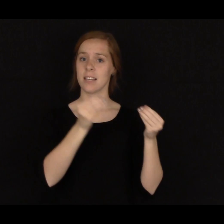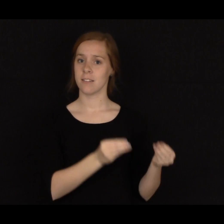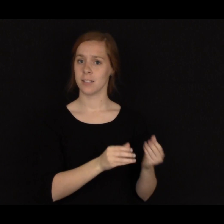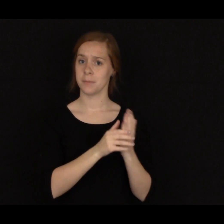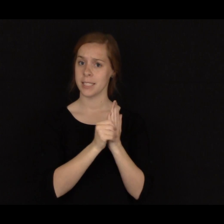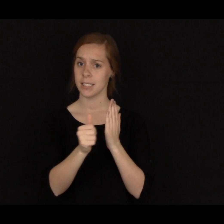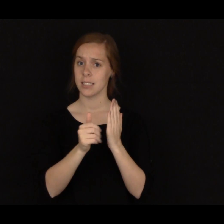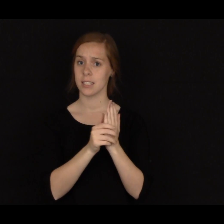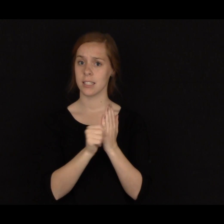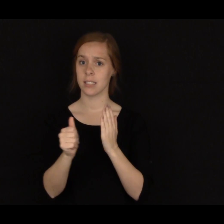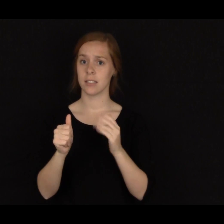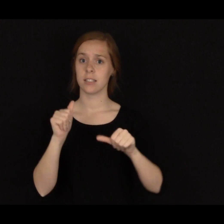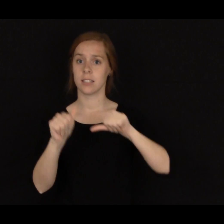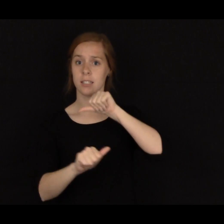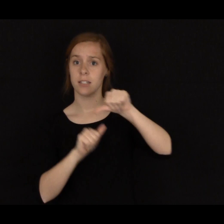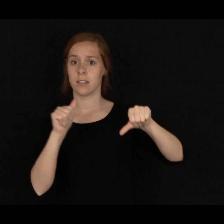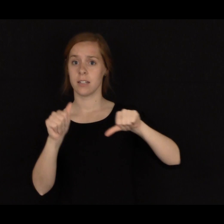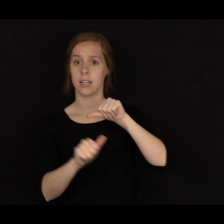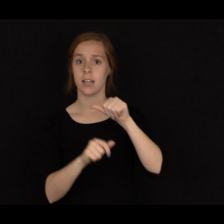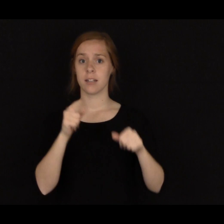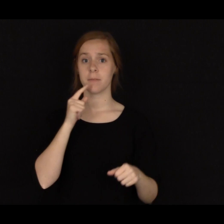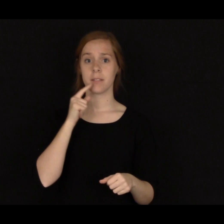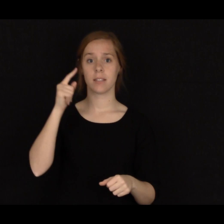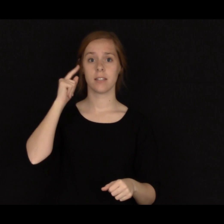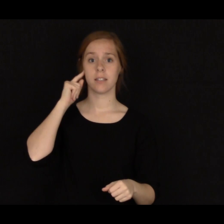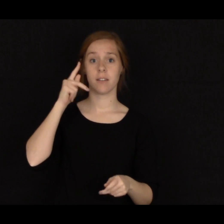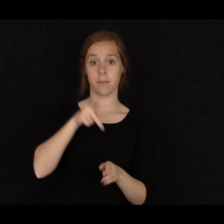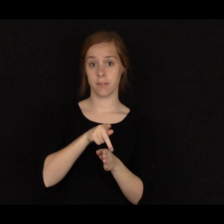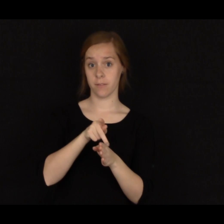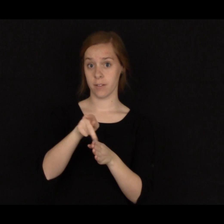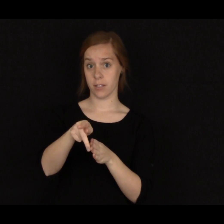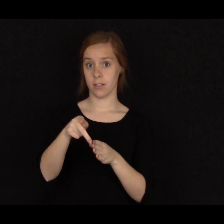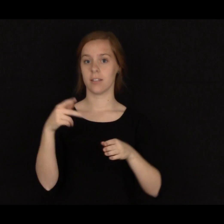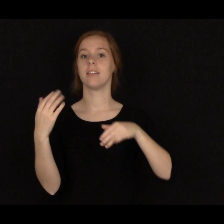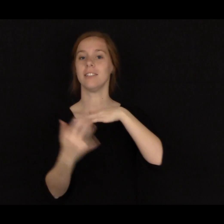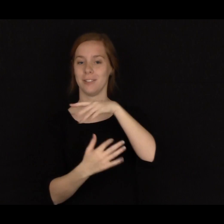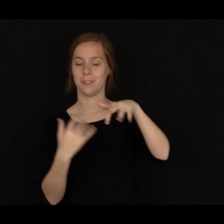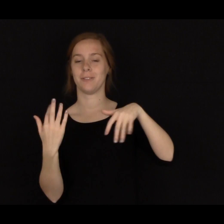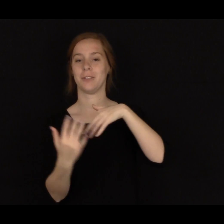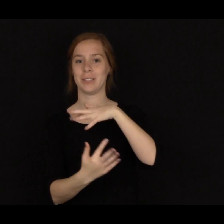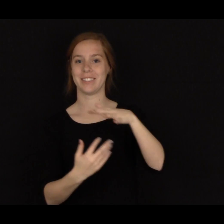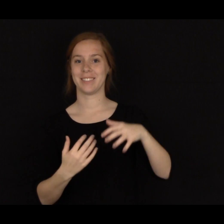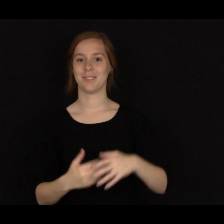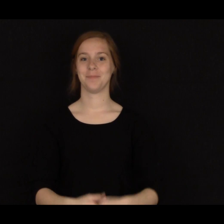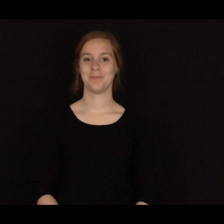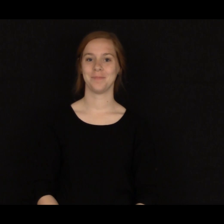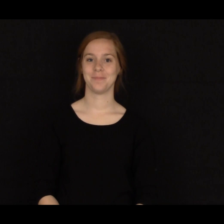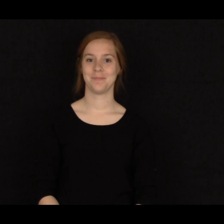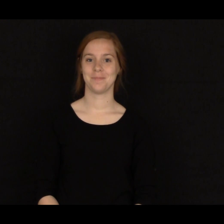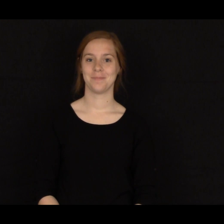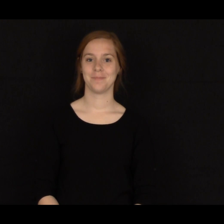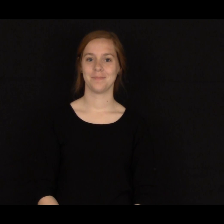provides me with skills to interact with deaf both professionally and socially.